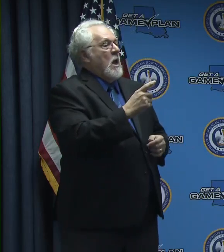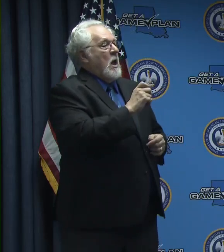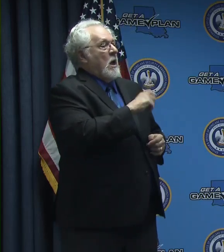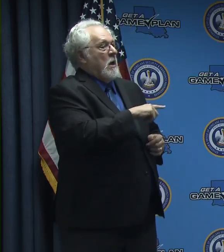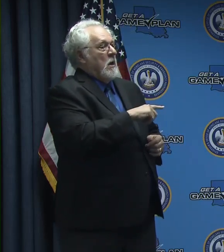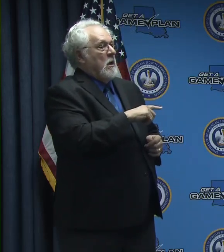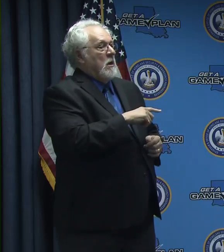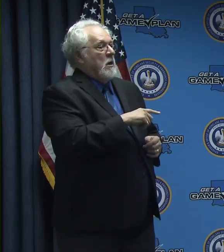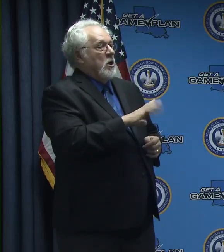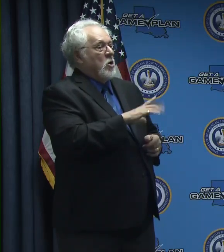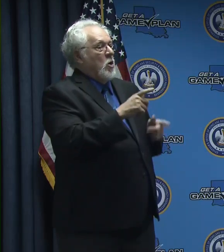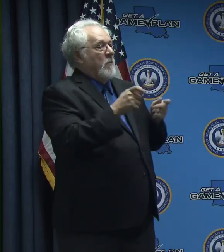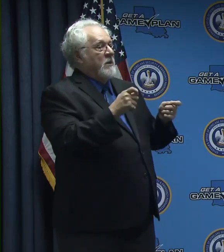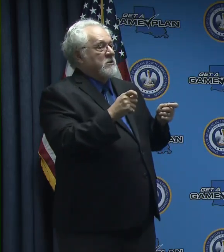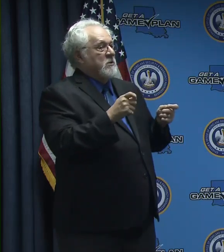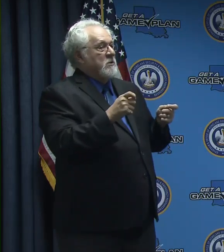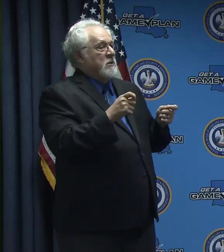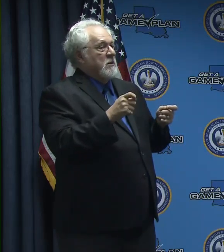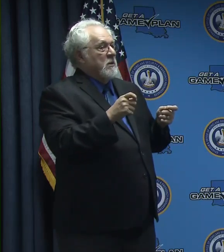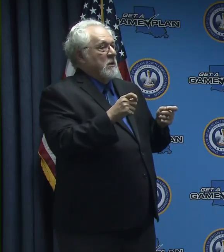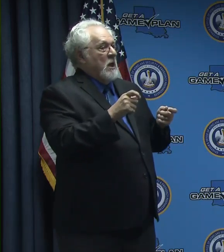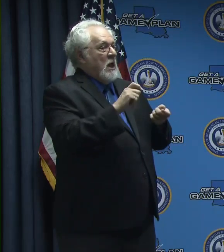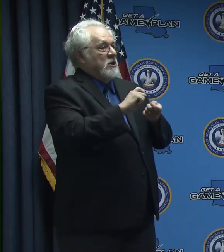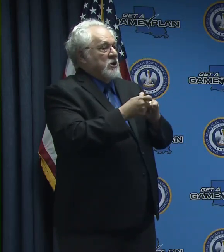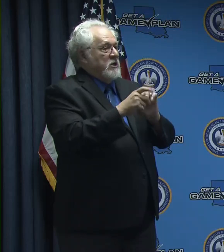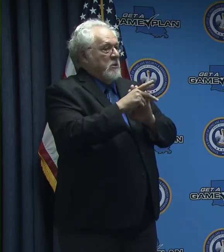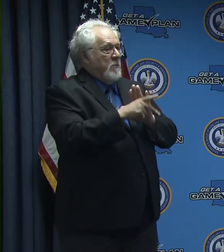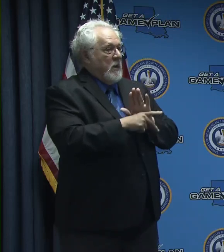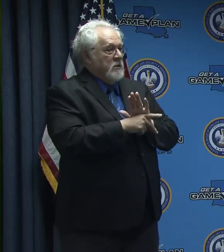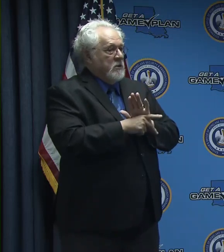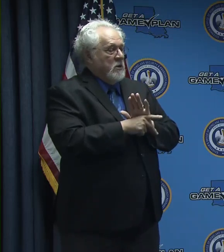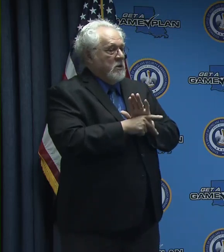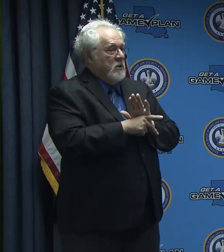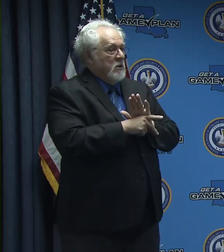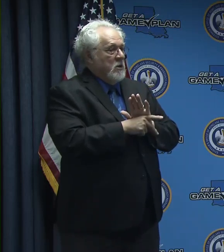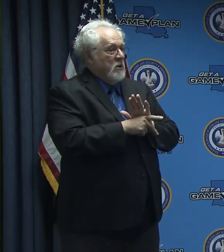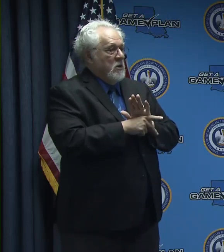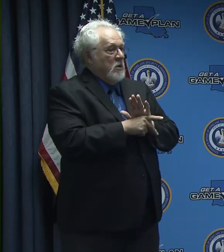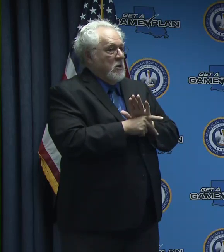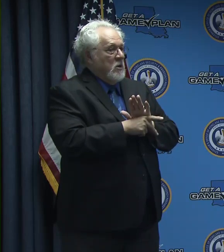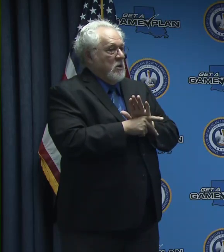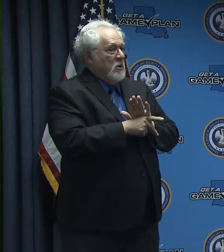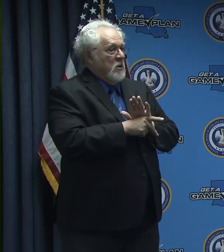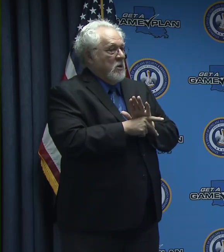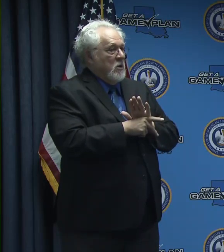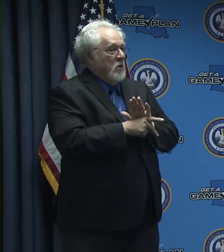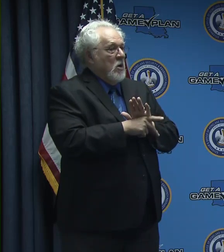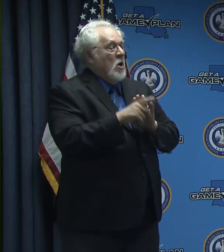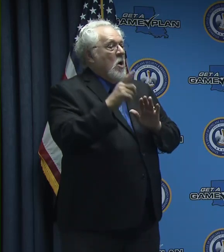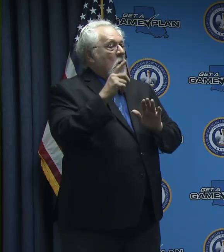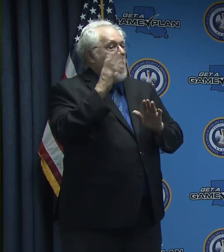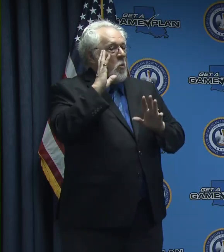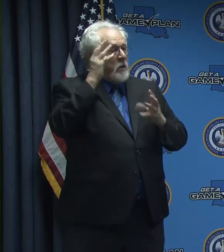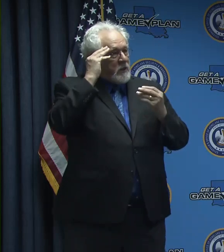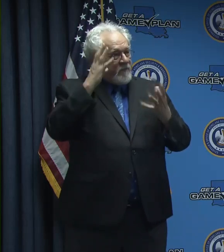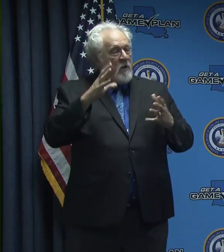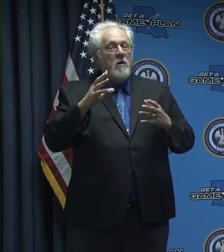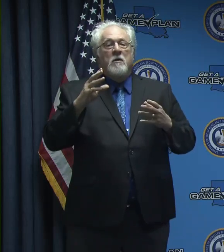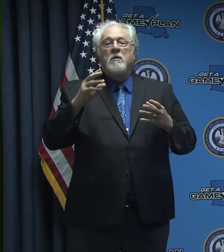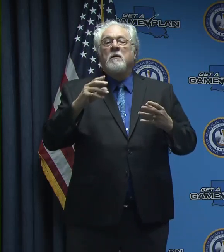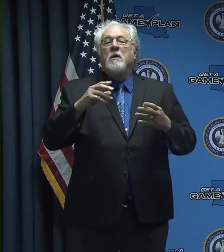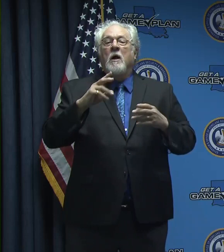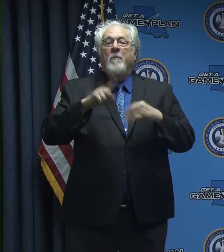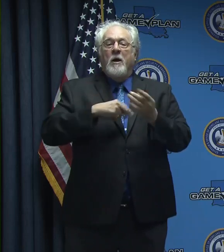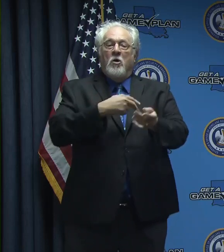your administration changed its policy surrounding what it would hand out with regards to information on nursing homes. You previously